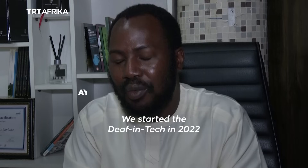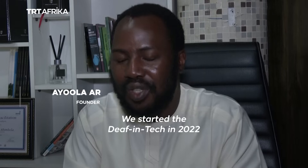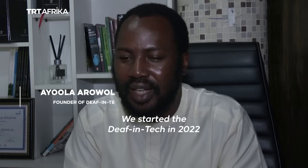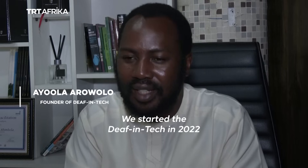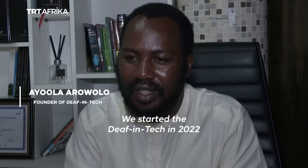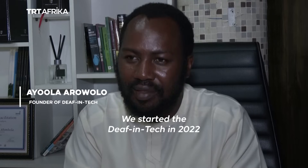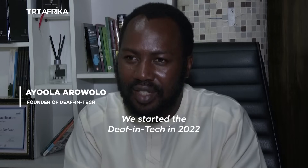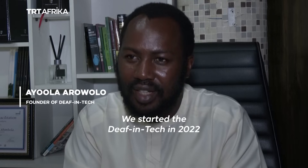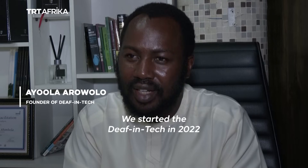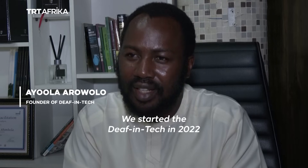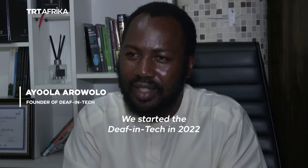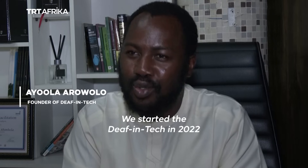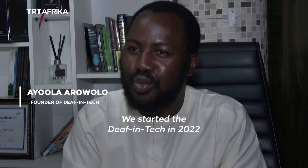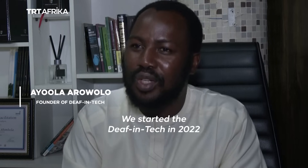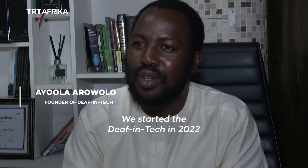We started the Deaf in Tech in